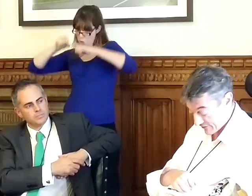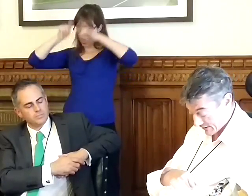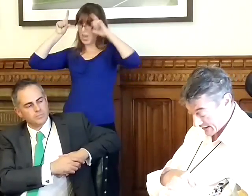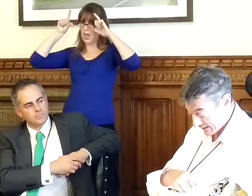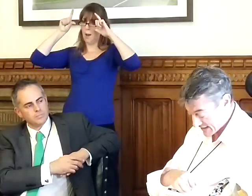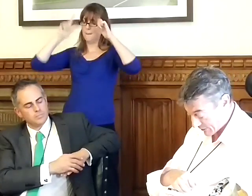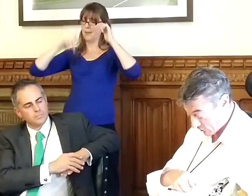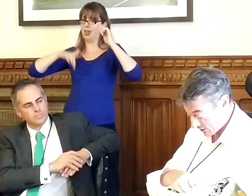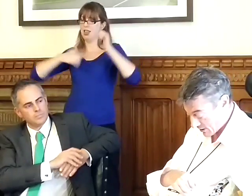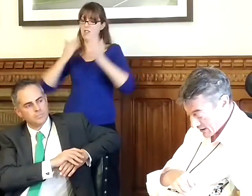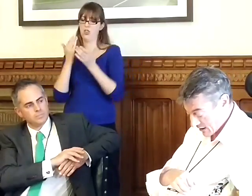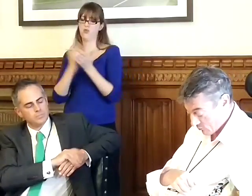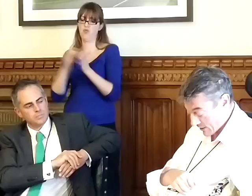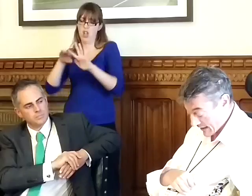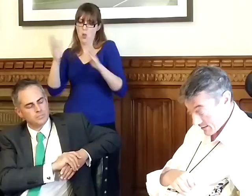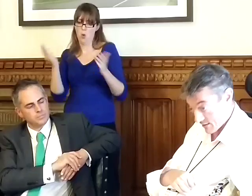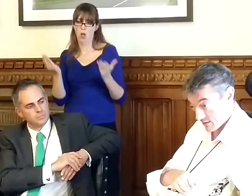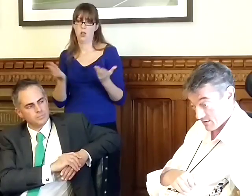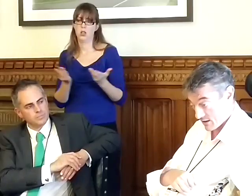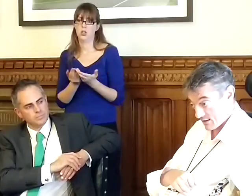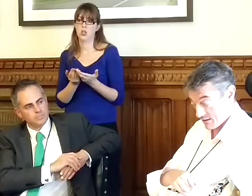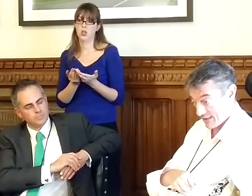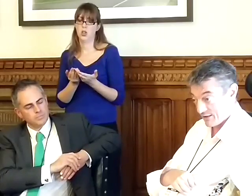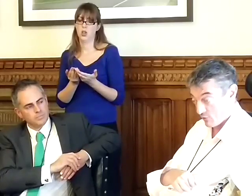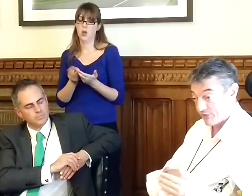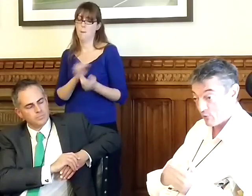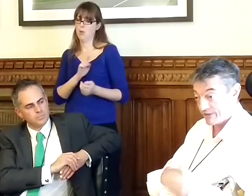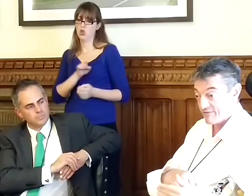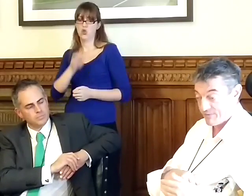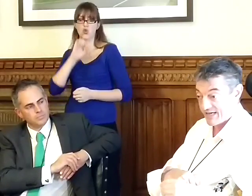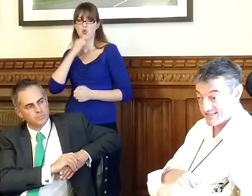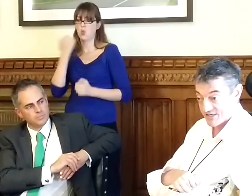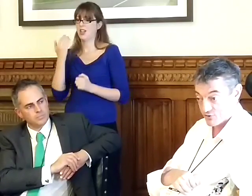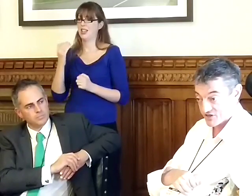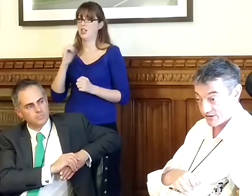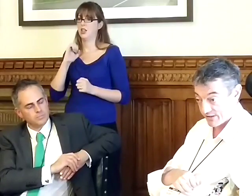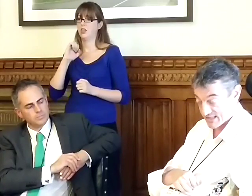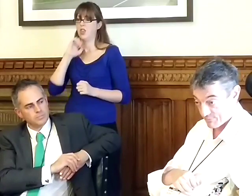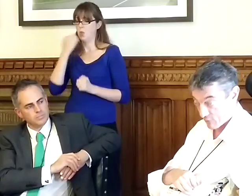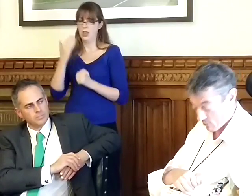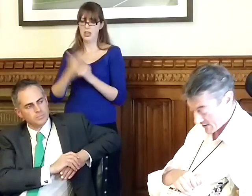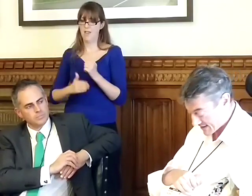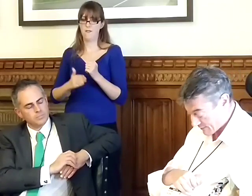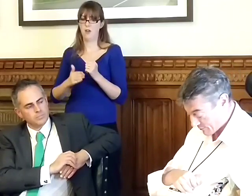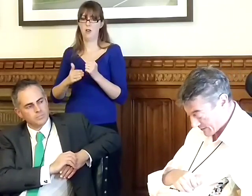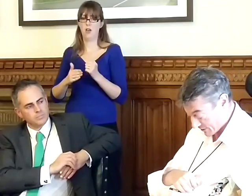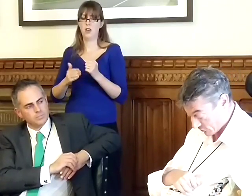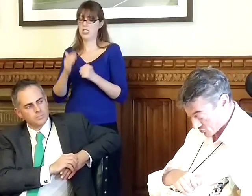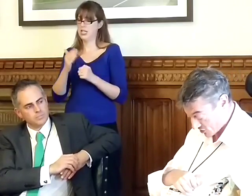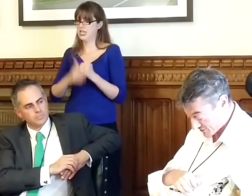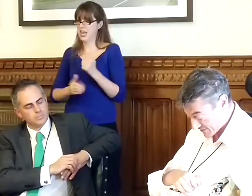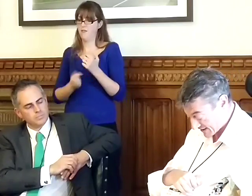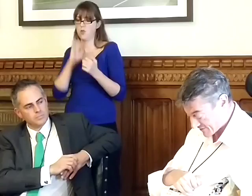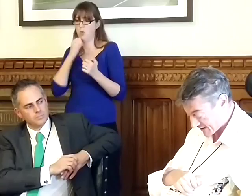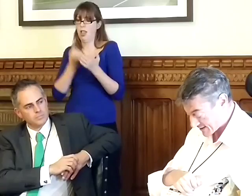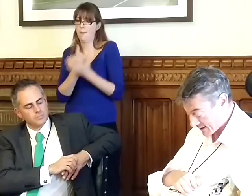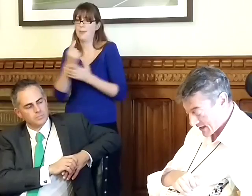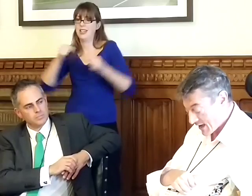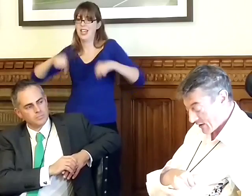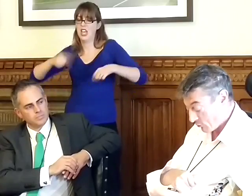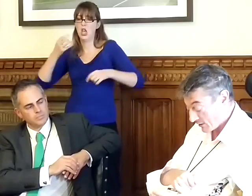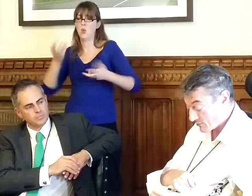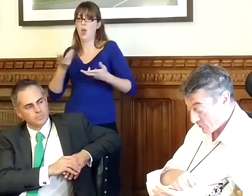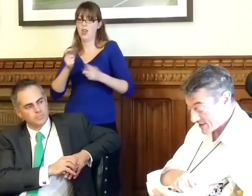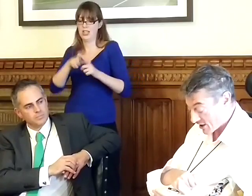you will never live in this borough where, and there will never be a situation in this borough where disabled people are not charged for